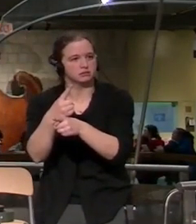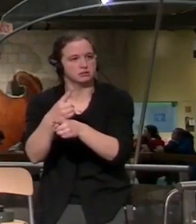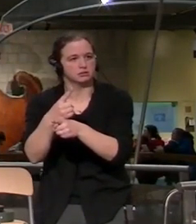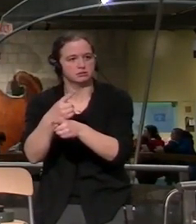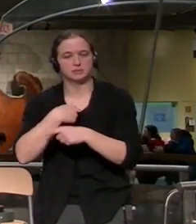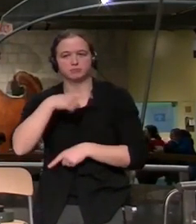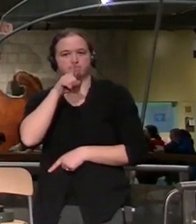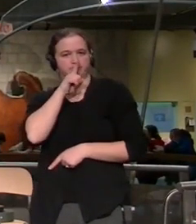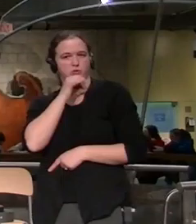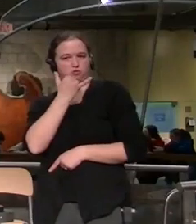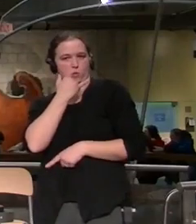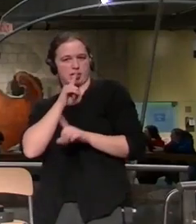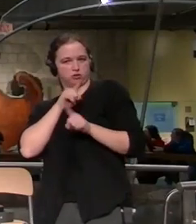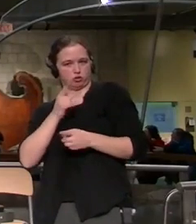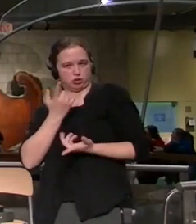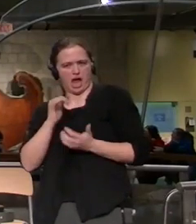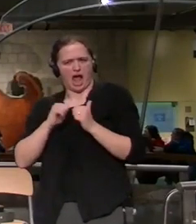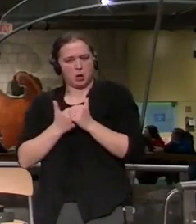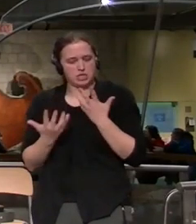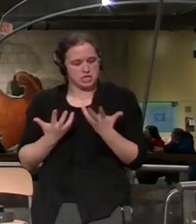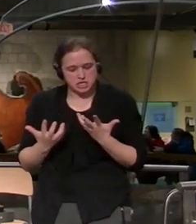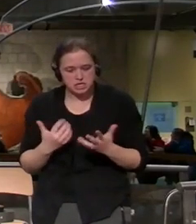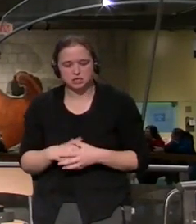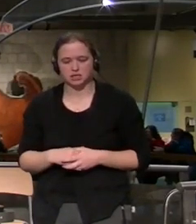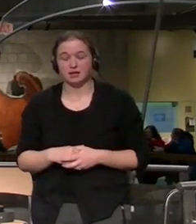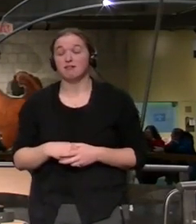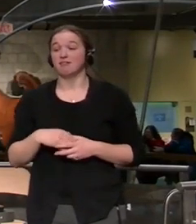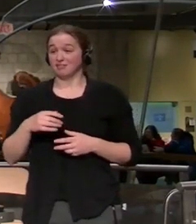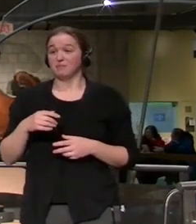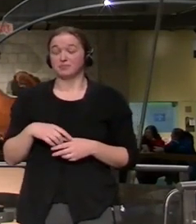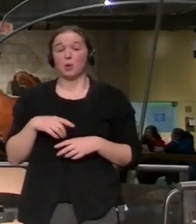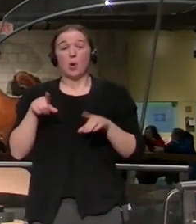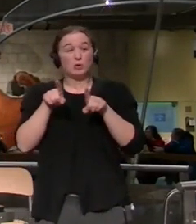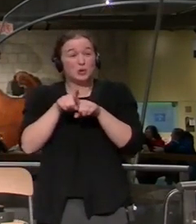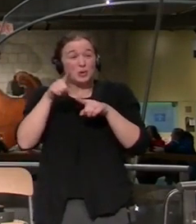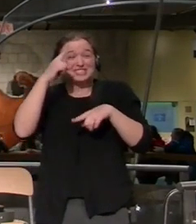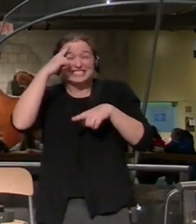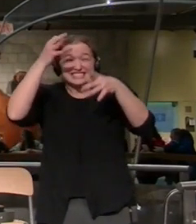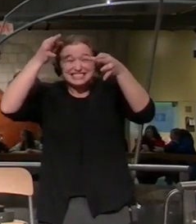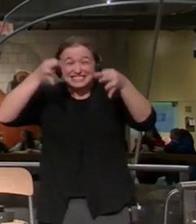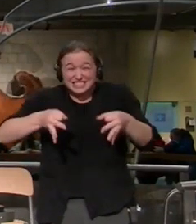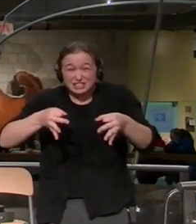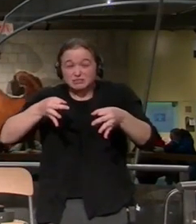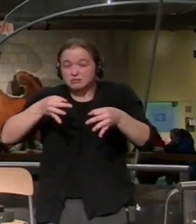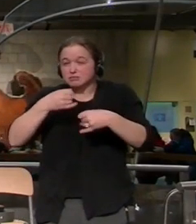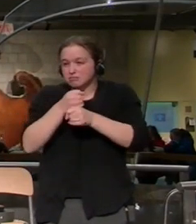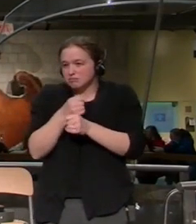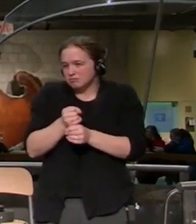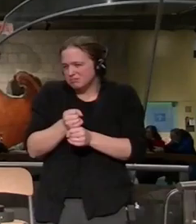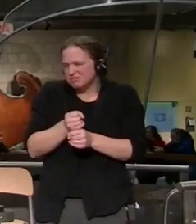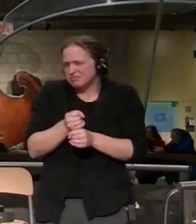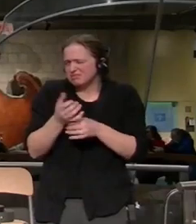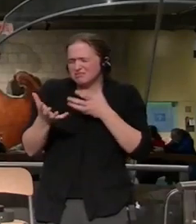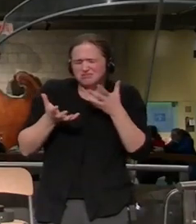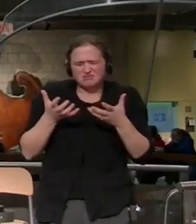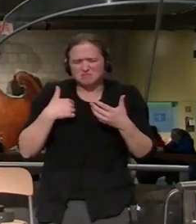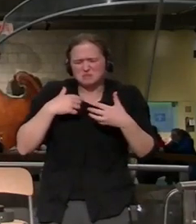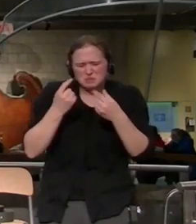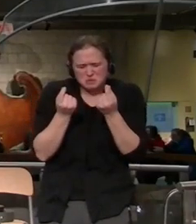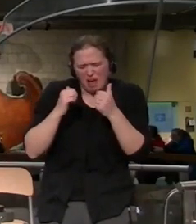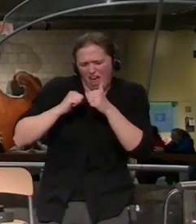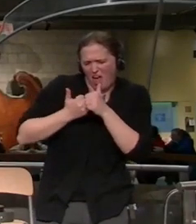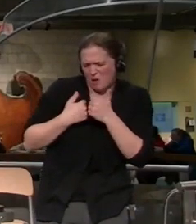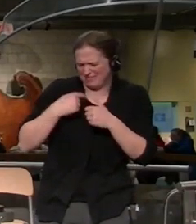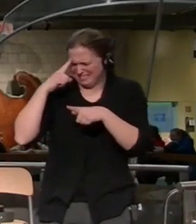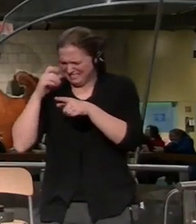goal of adolescence, to reach adulthood, to make this navigation into independence. And so when we do